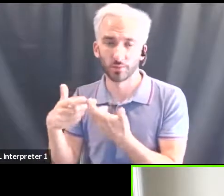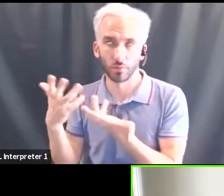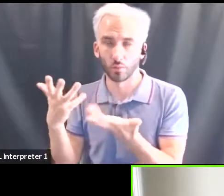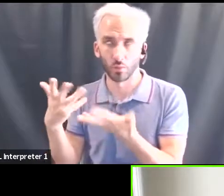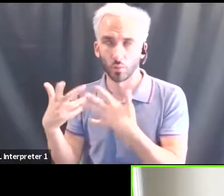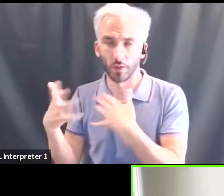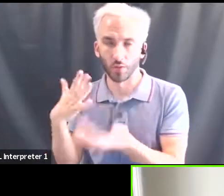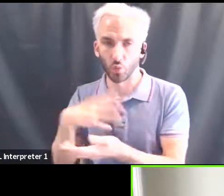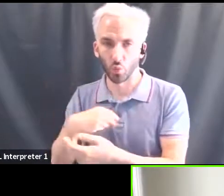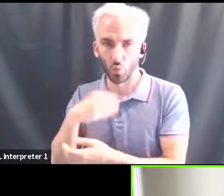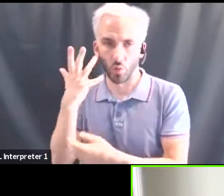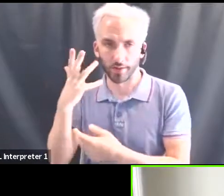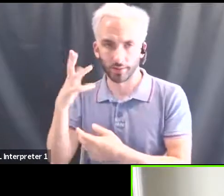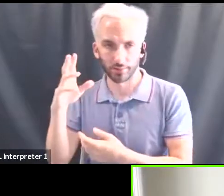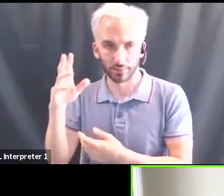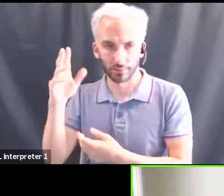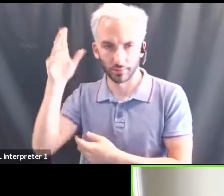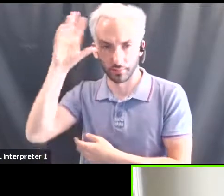dude painters say.